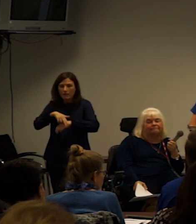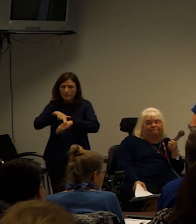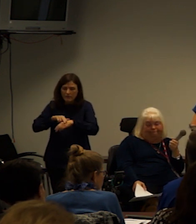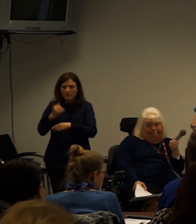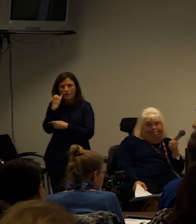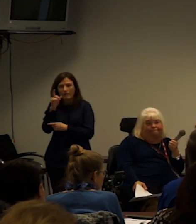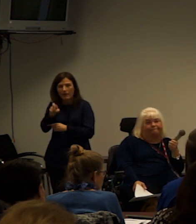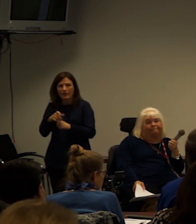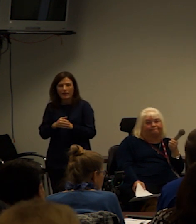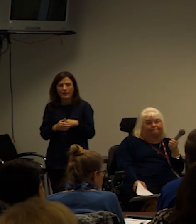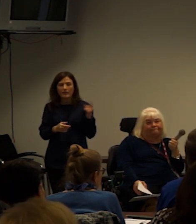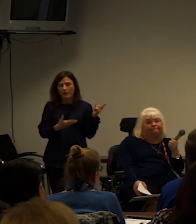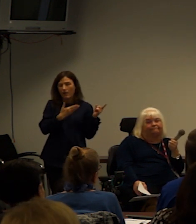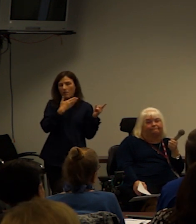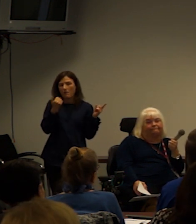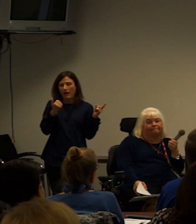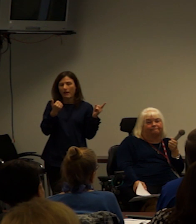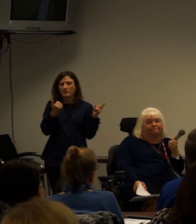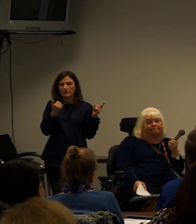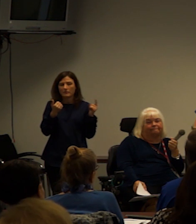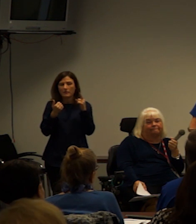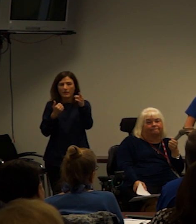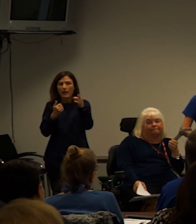So one of the things that Beth said.